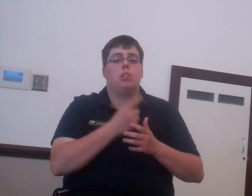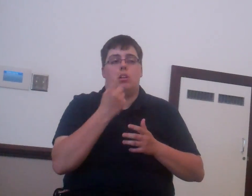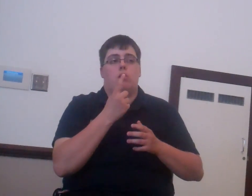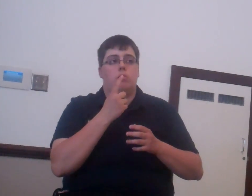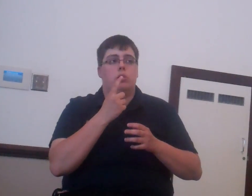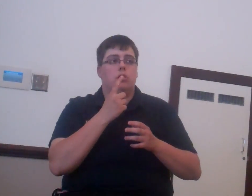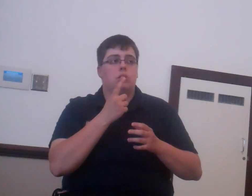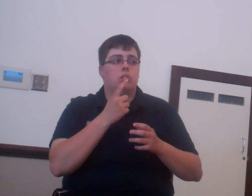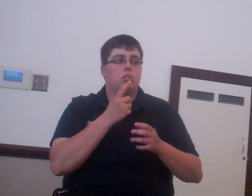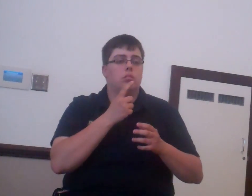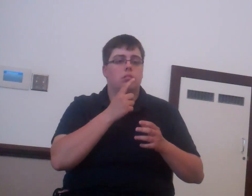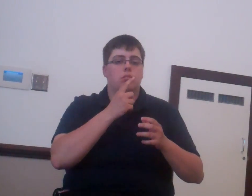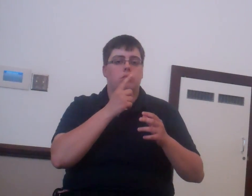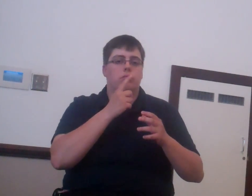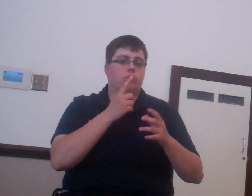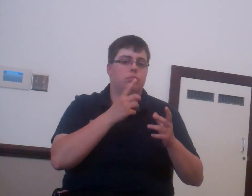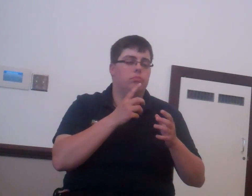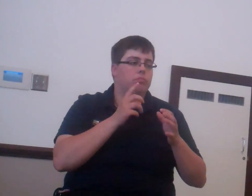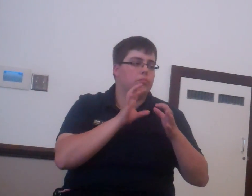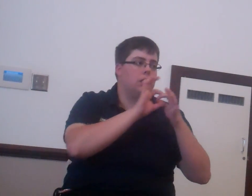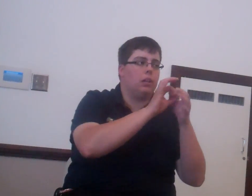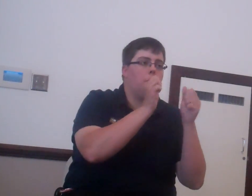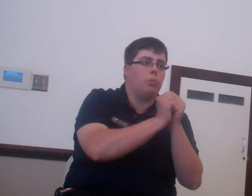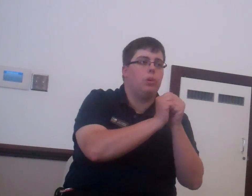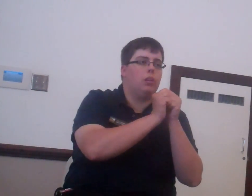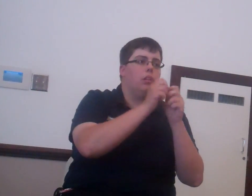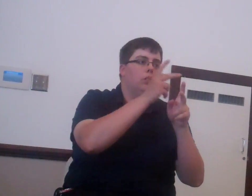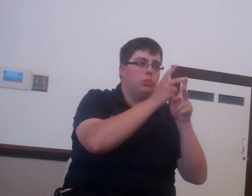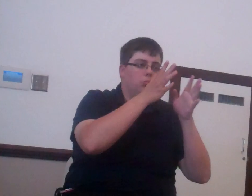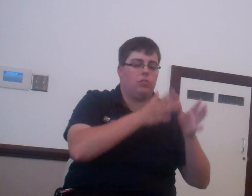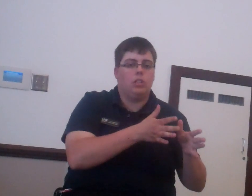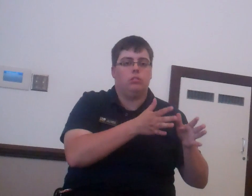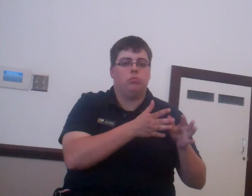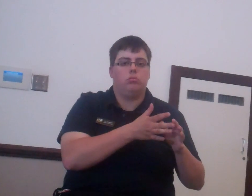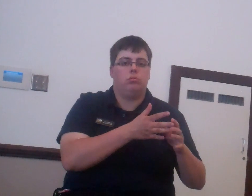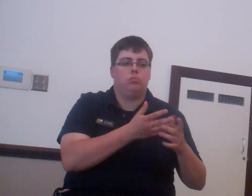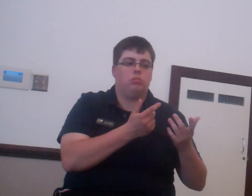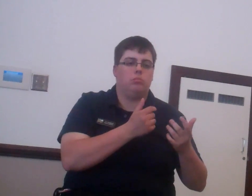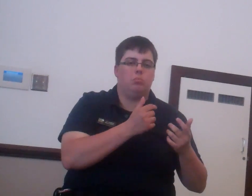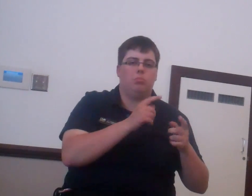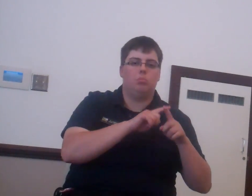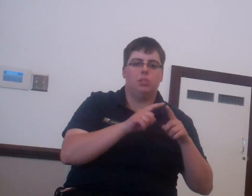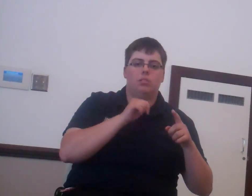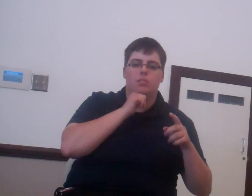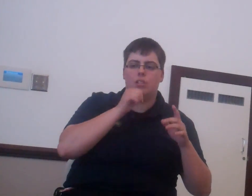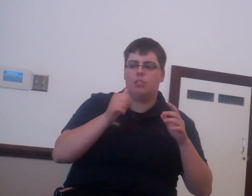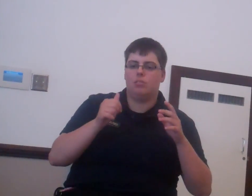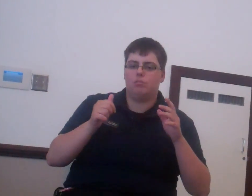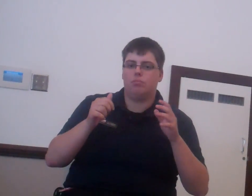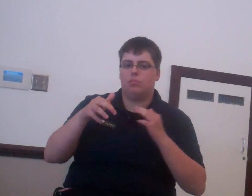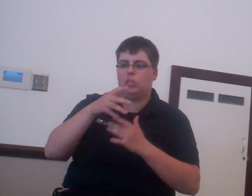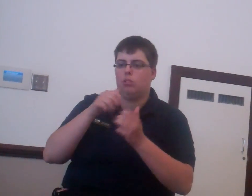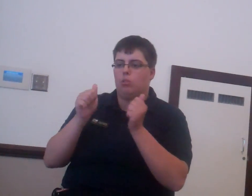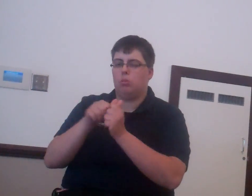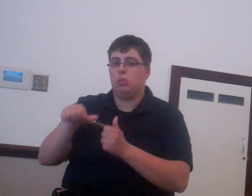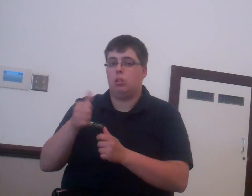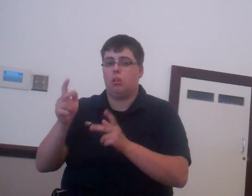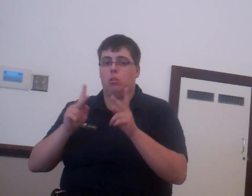it's sort of a more loosely organized network as far as density. Does that make sense? Okay, and of course it can be anywhere in between there.